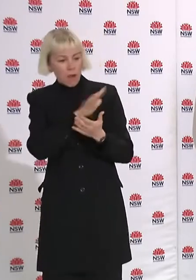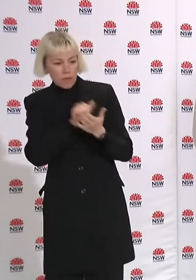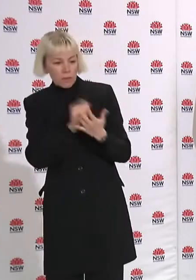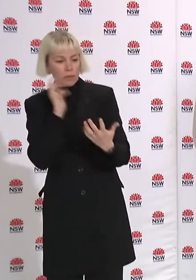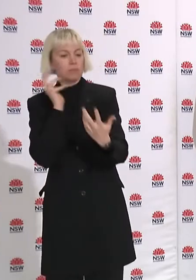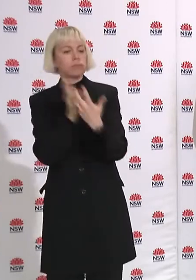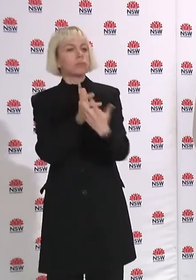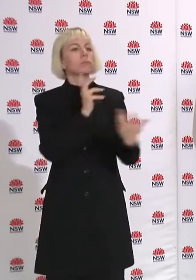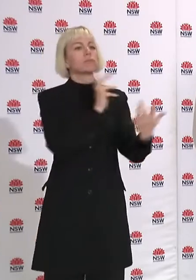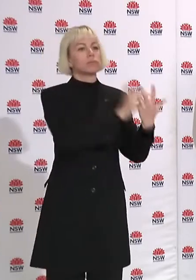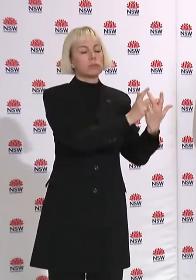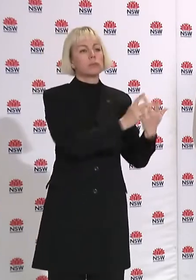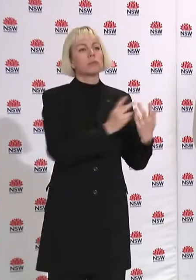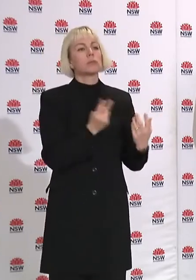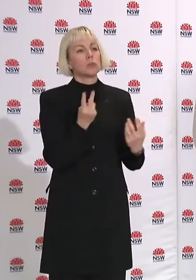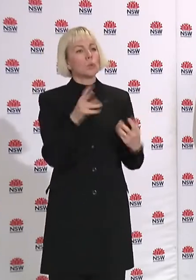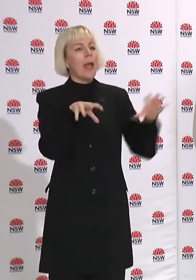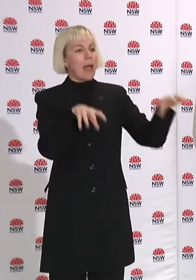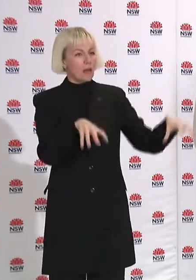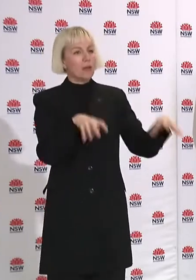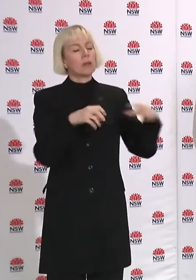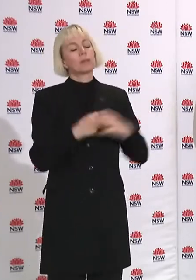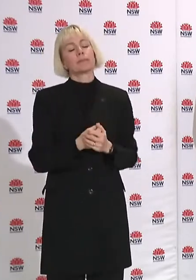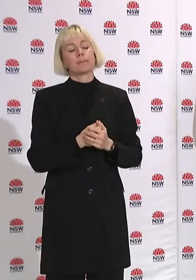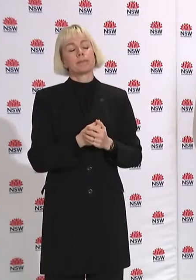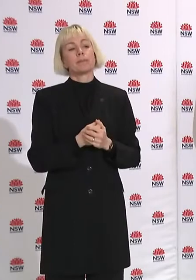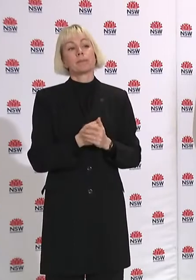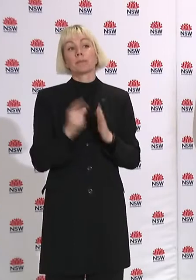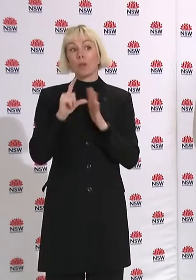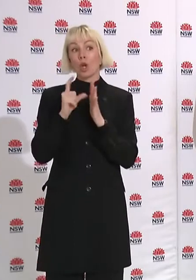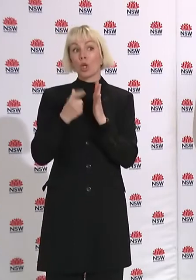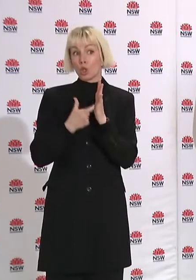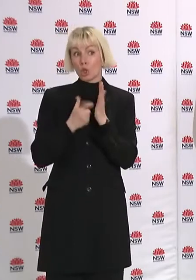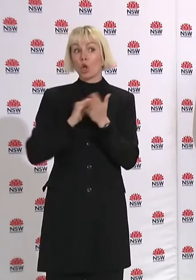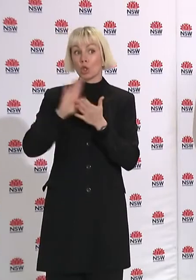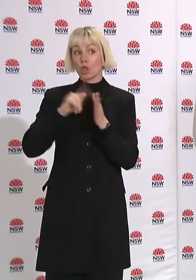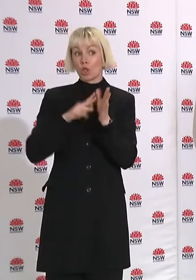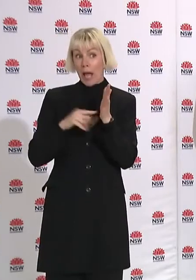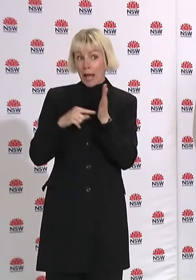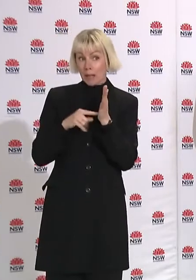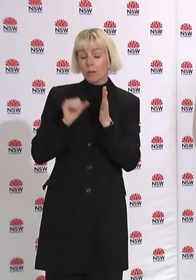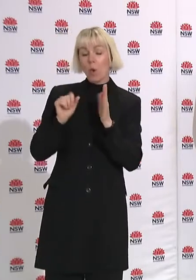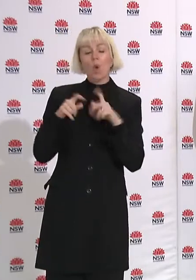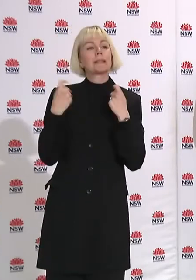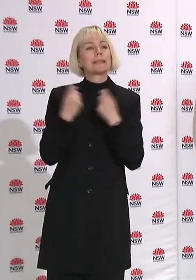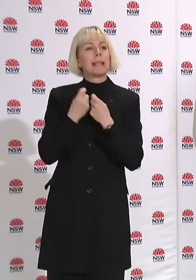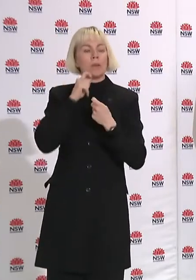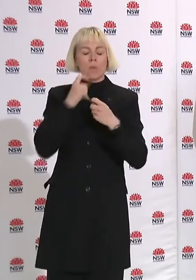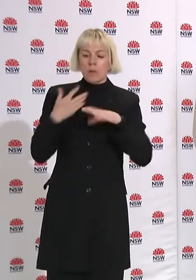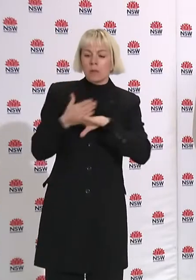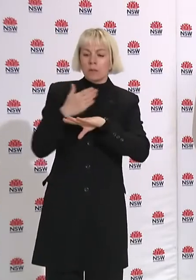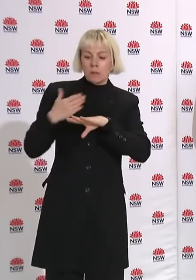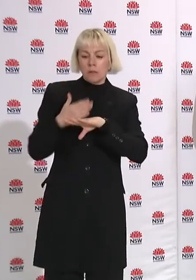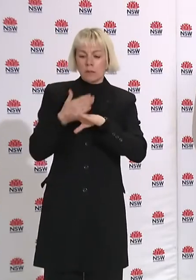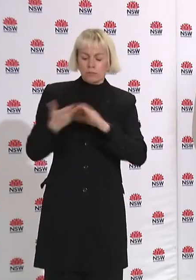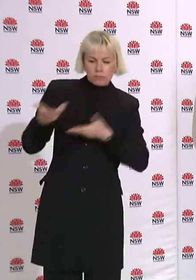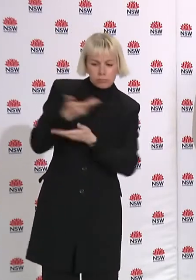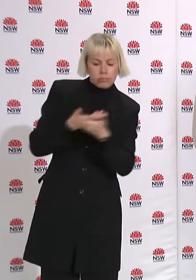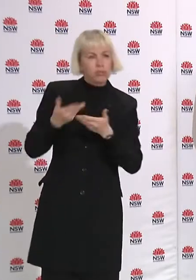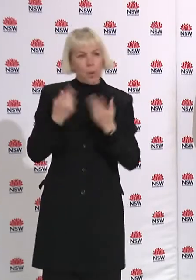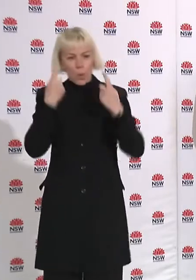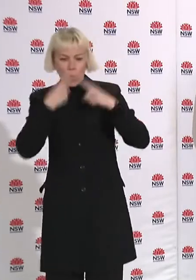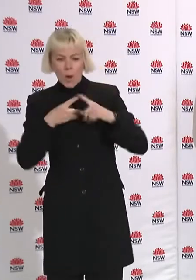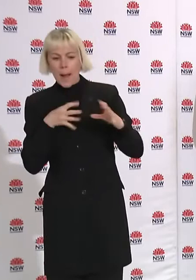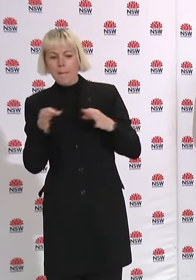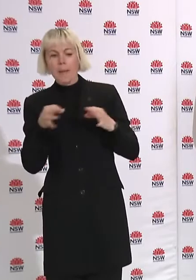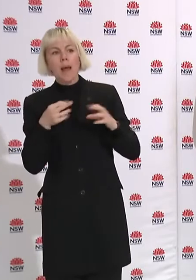Wales Government, based on the advice of Dr. Chant, will be working hard over the weekend and early next week to provide a roadmap for the